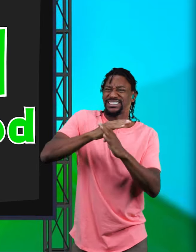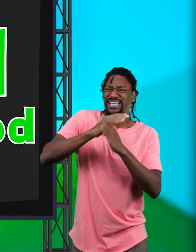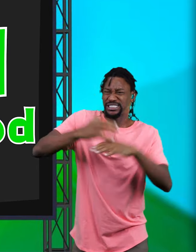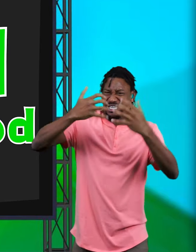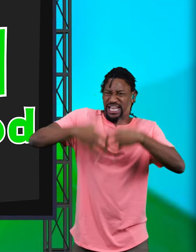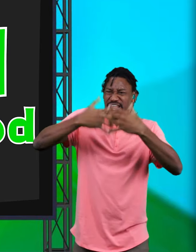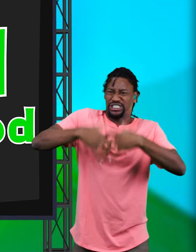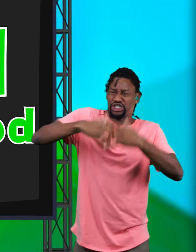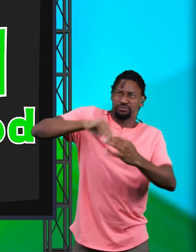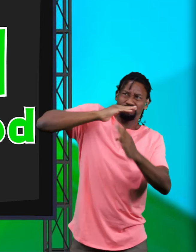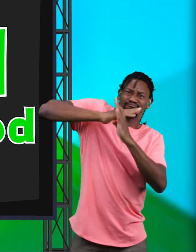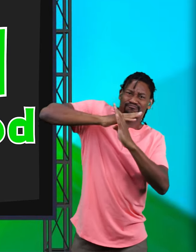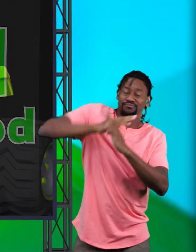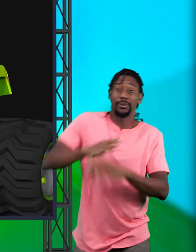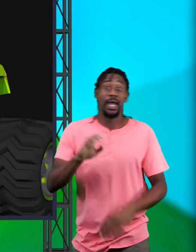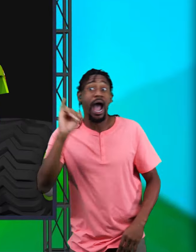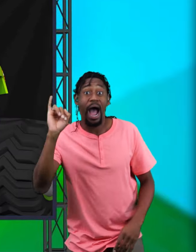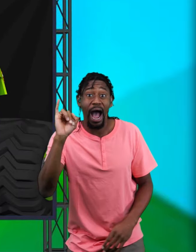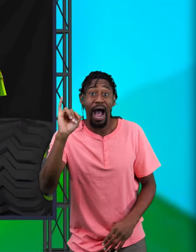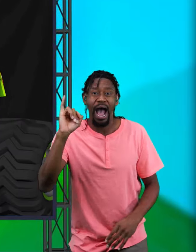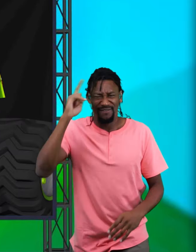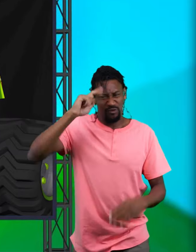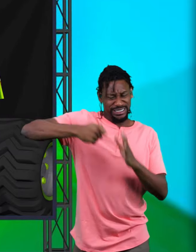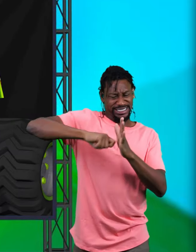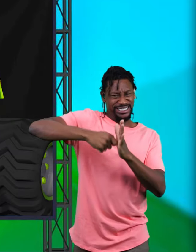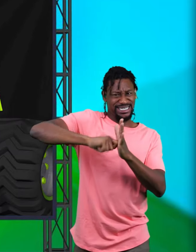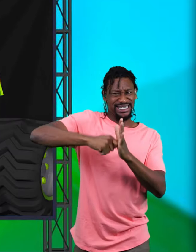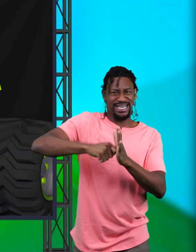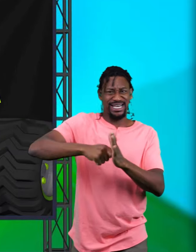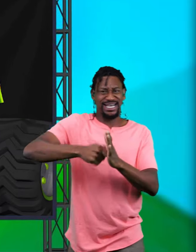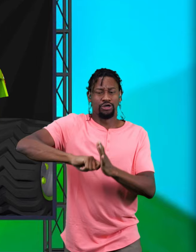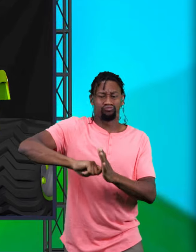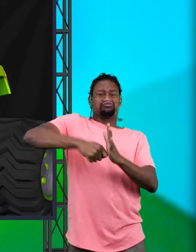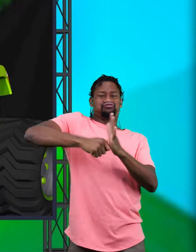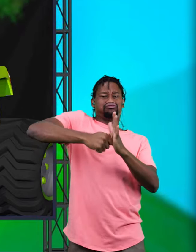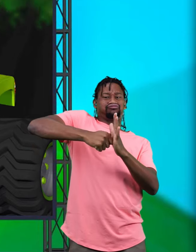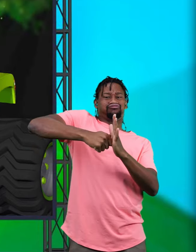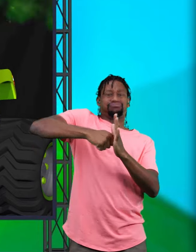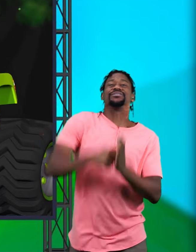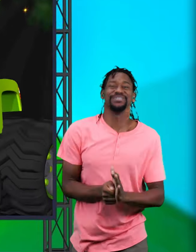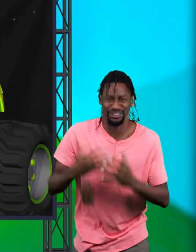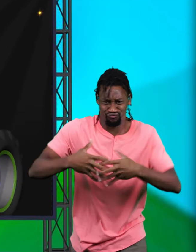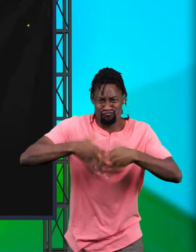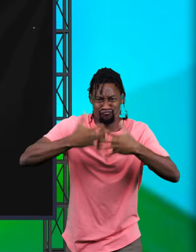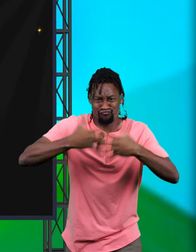the engine. I is for ignition. It helps turn the truck on.